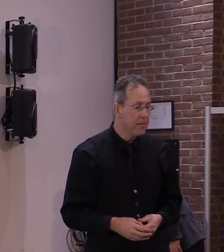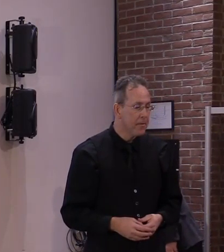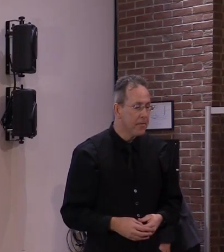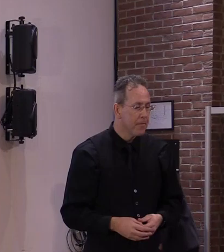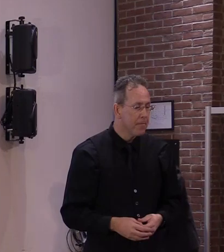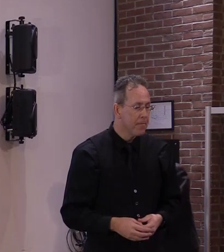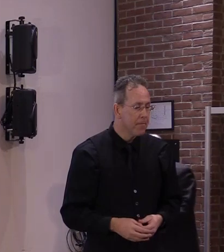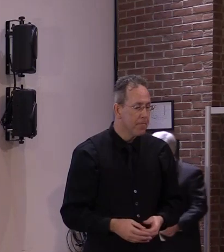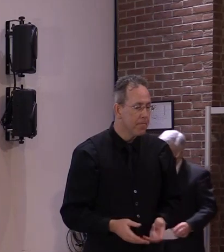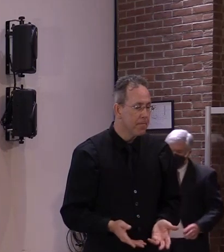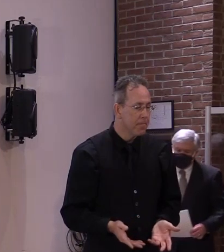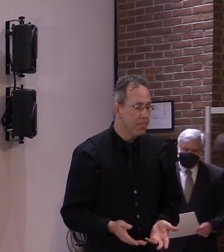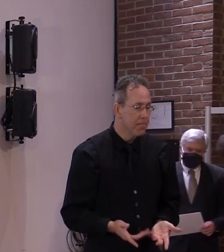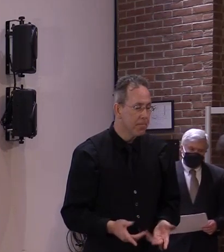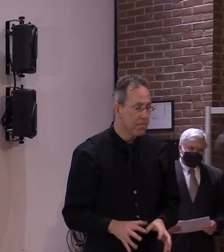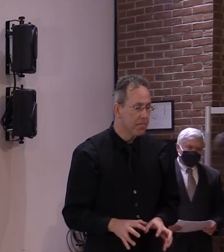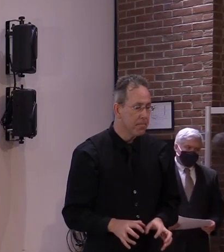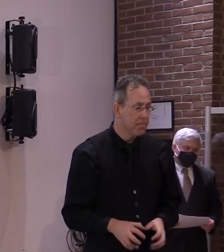5.